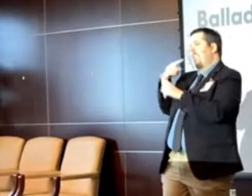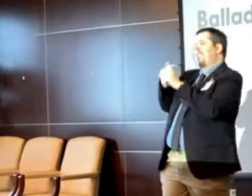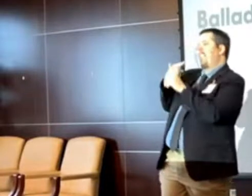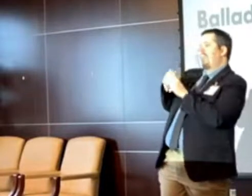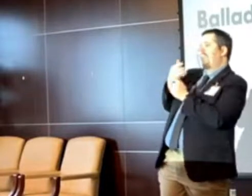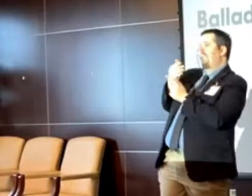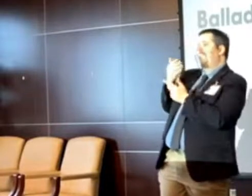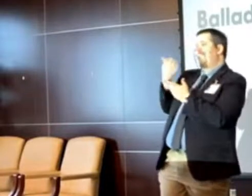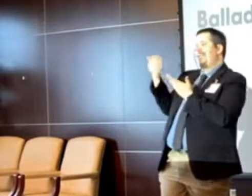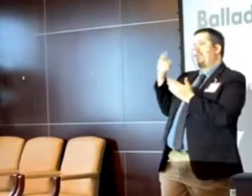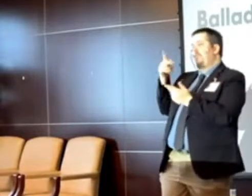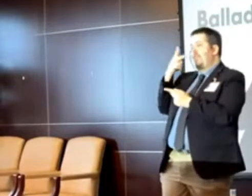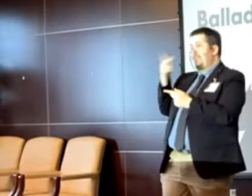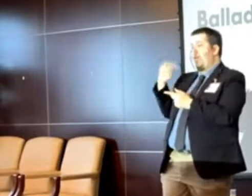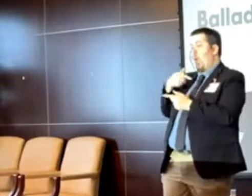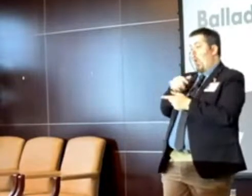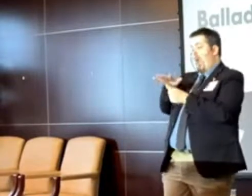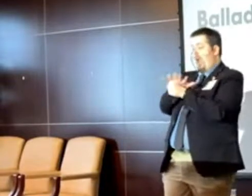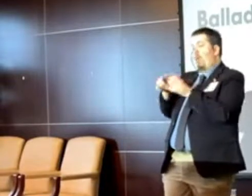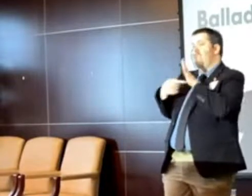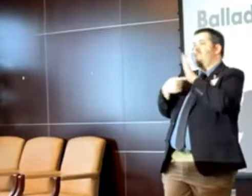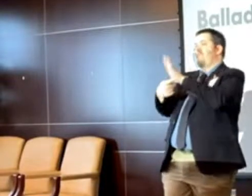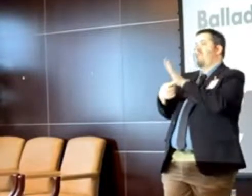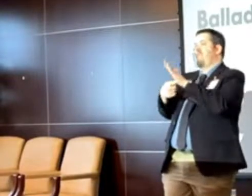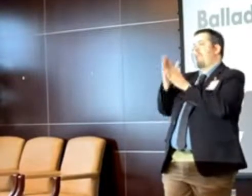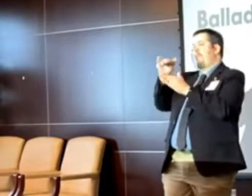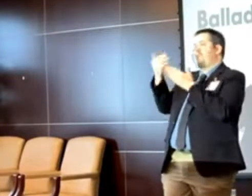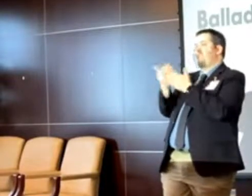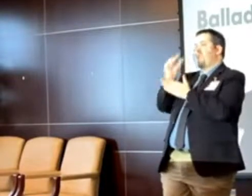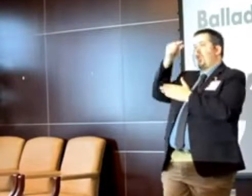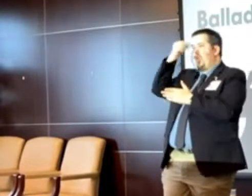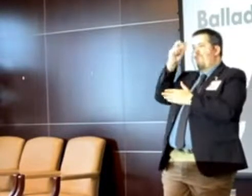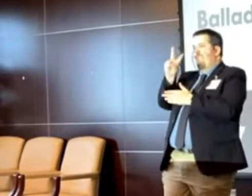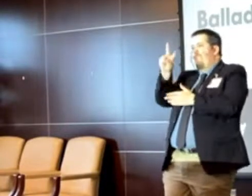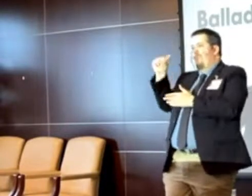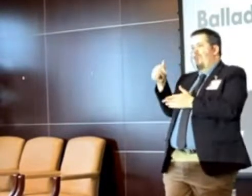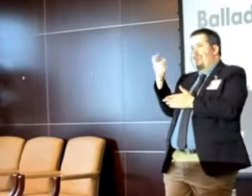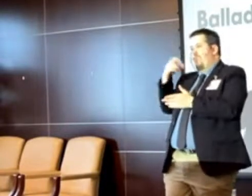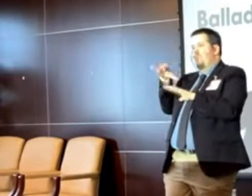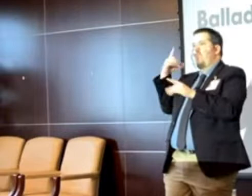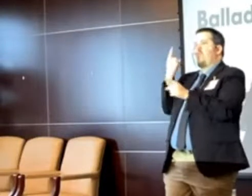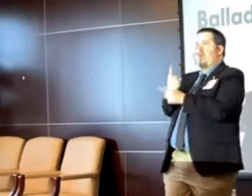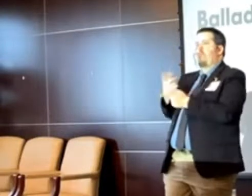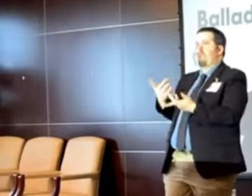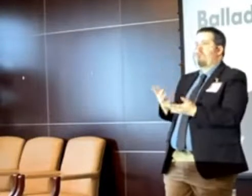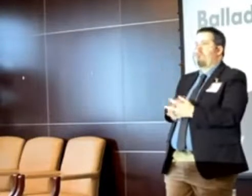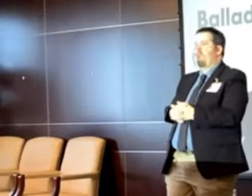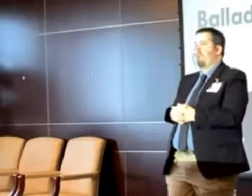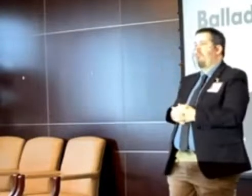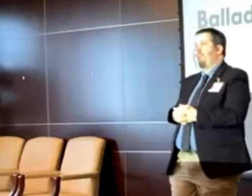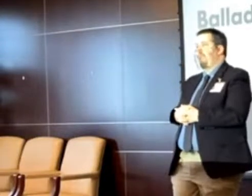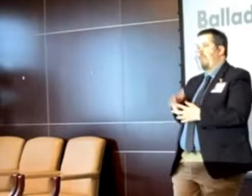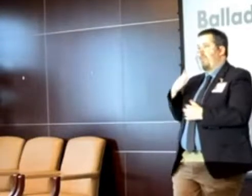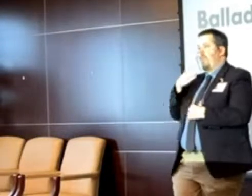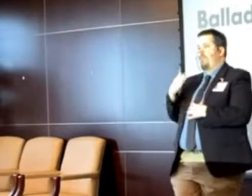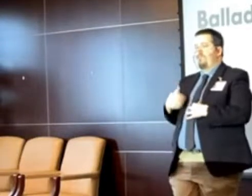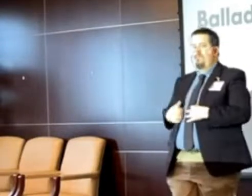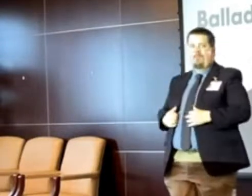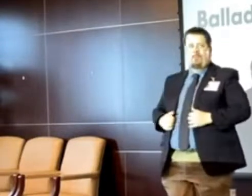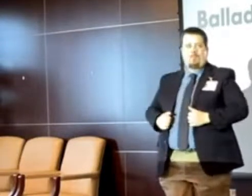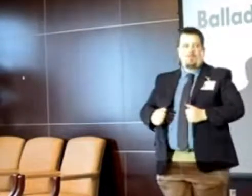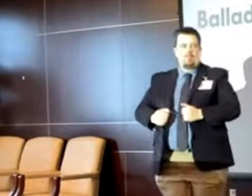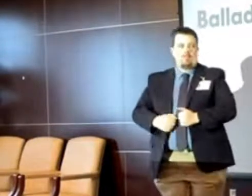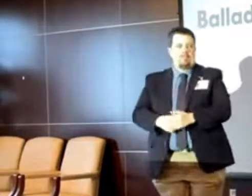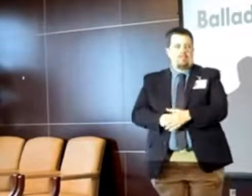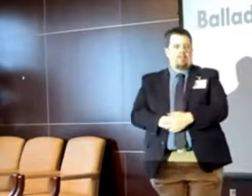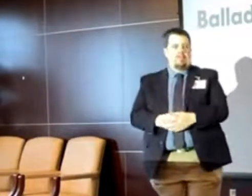bright spot to have our region highlighted by the new governor of Virginia as something we're doing right. Okay, thank you. All right, let's move